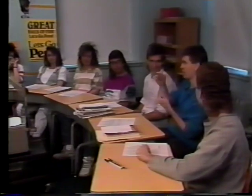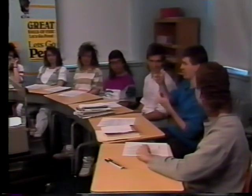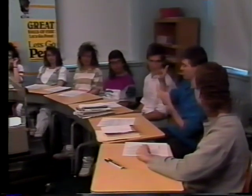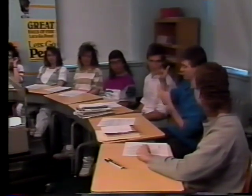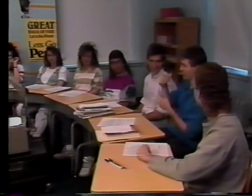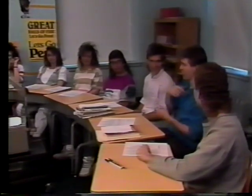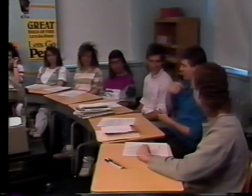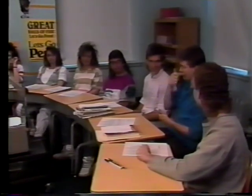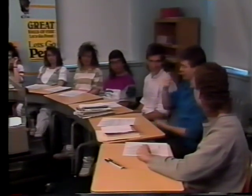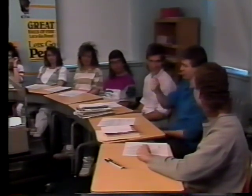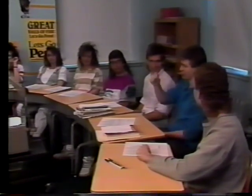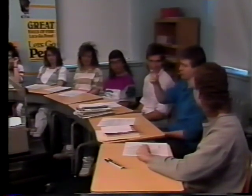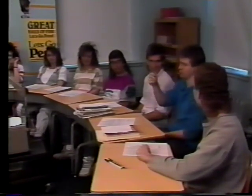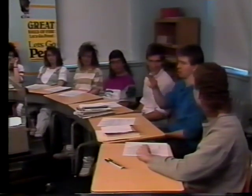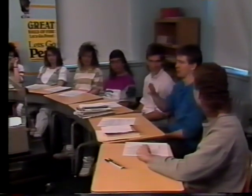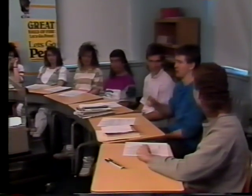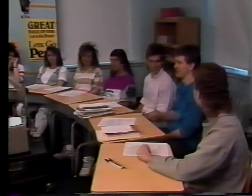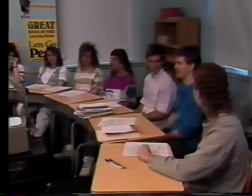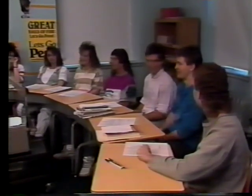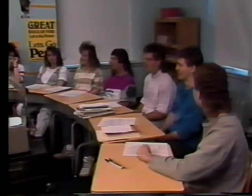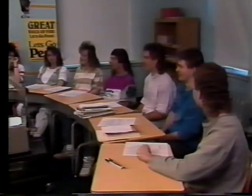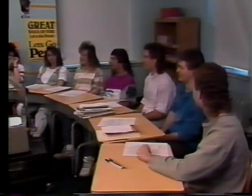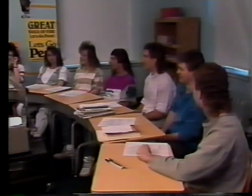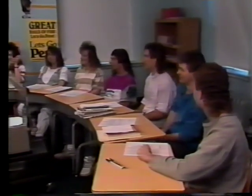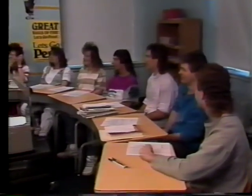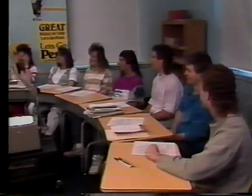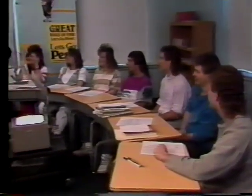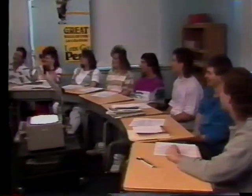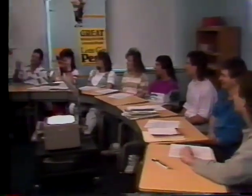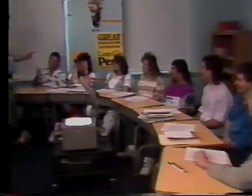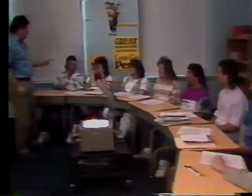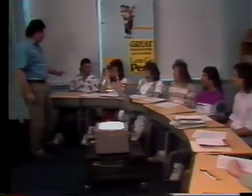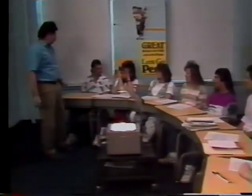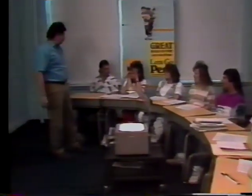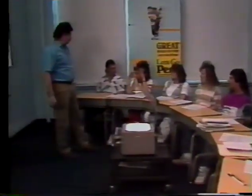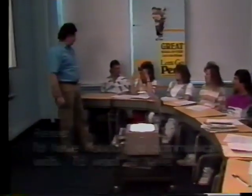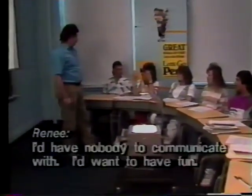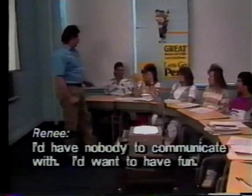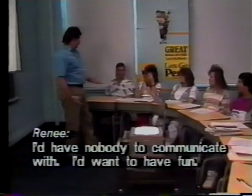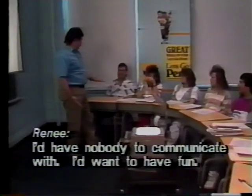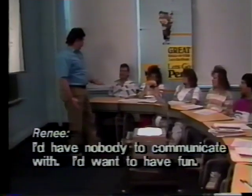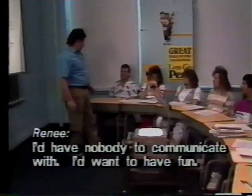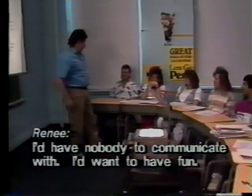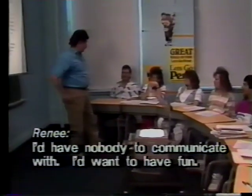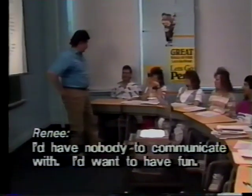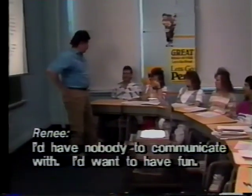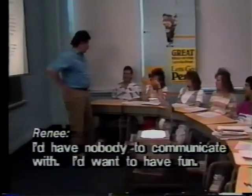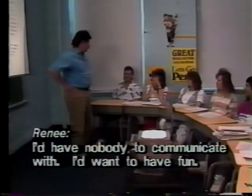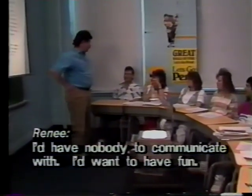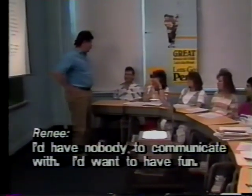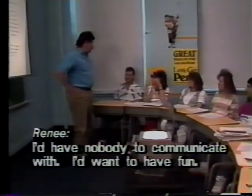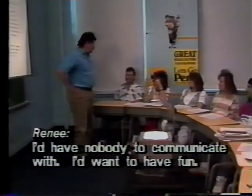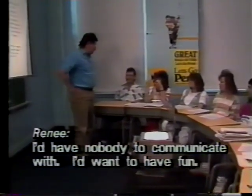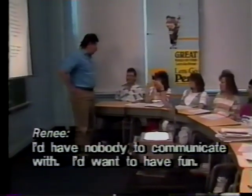games. You're interested in sports. Okay, Renee? Okay, nobody to communicate